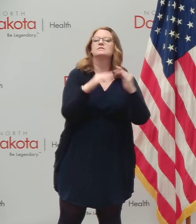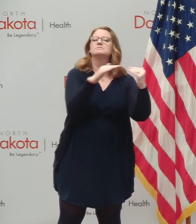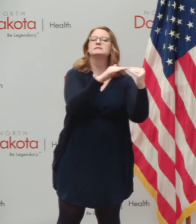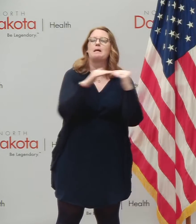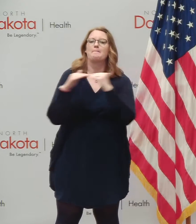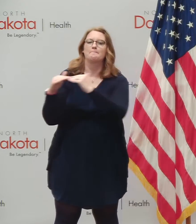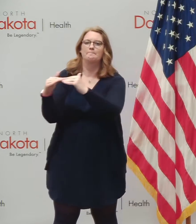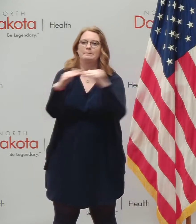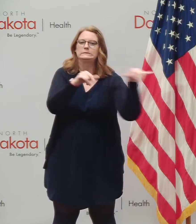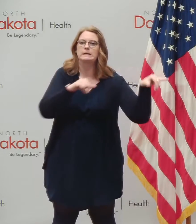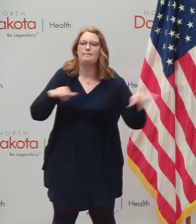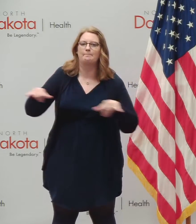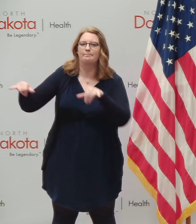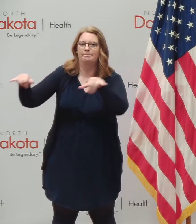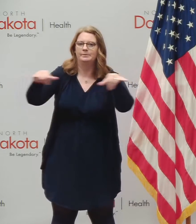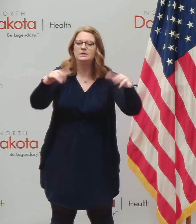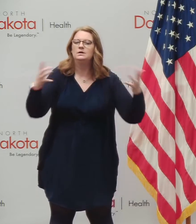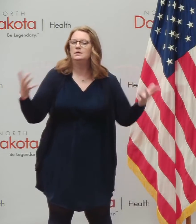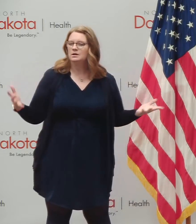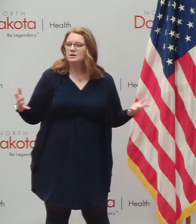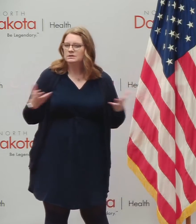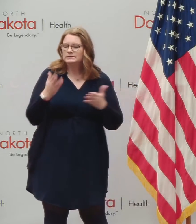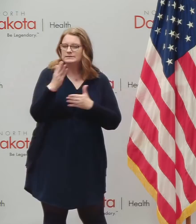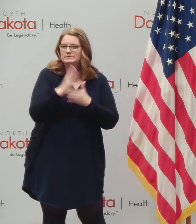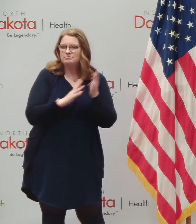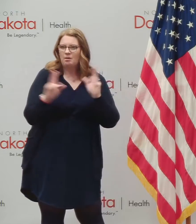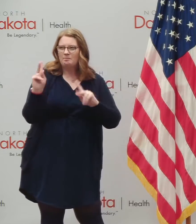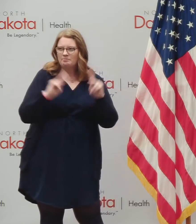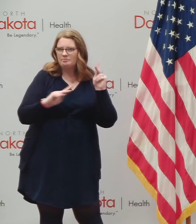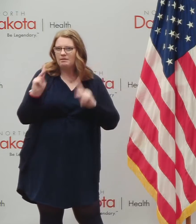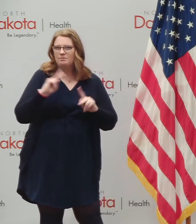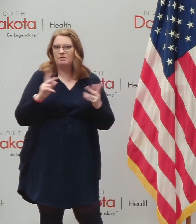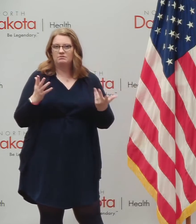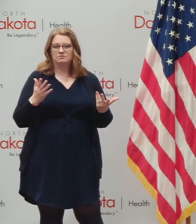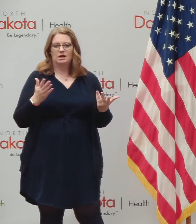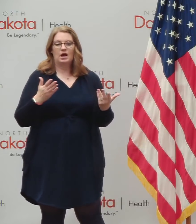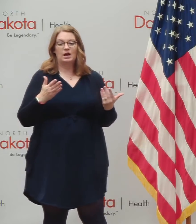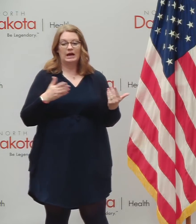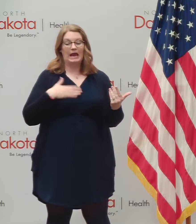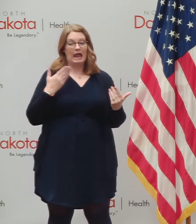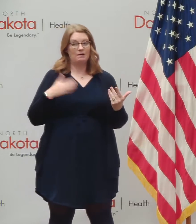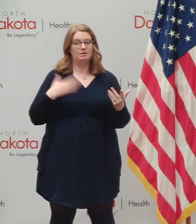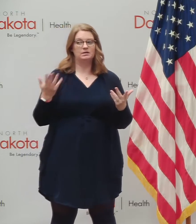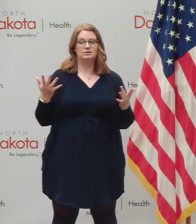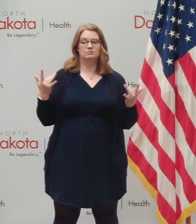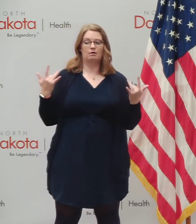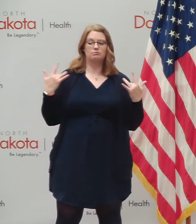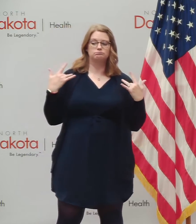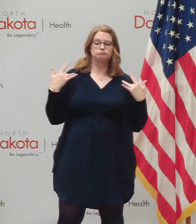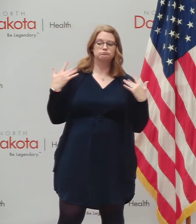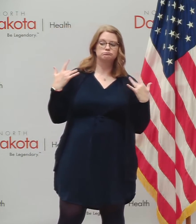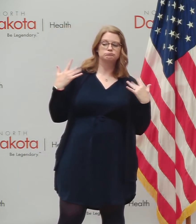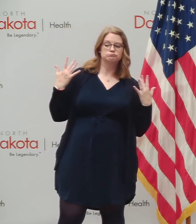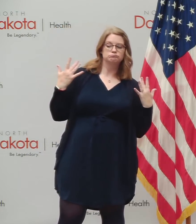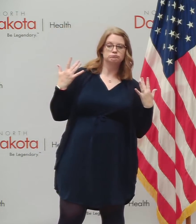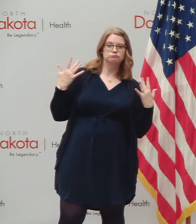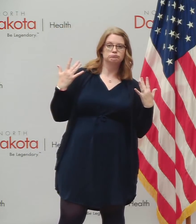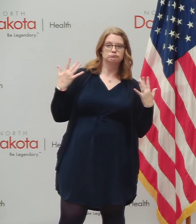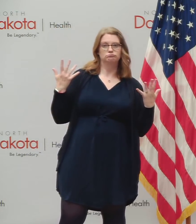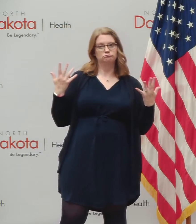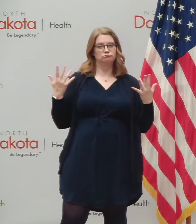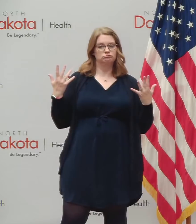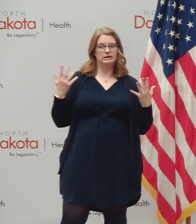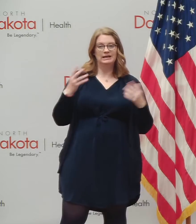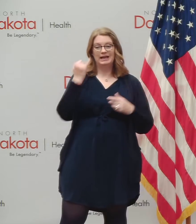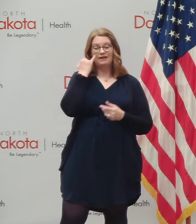of that. So when some people are, happy to defer the decision to another level. In this case,